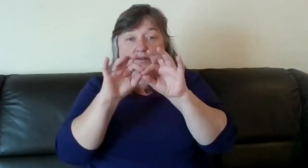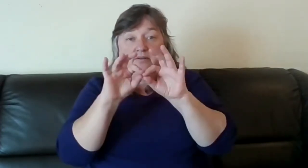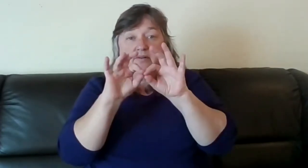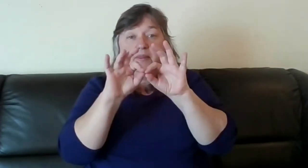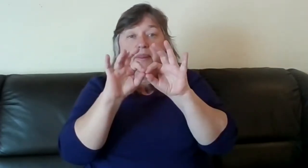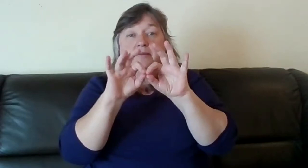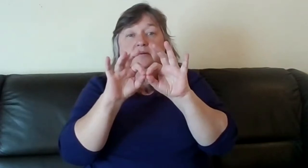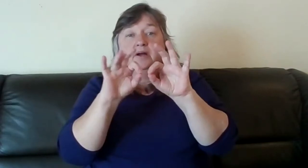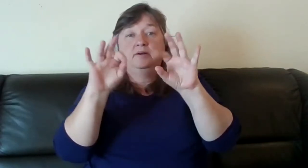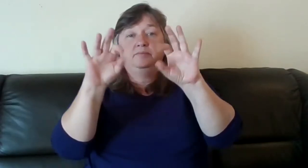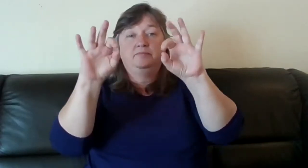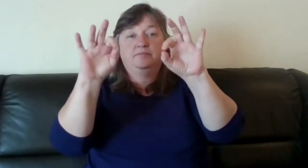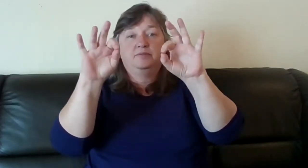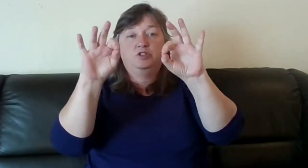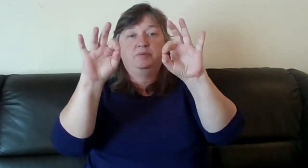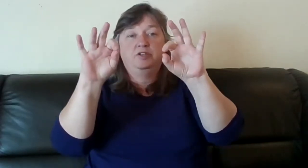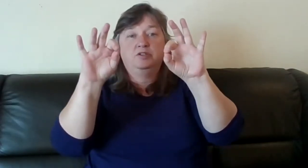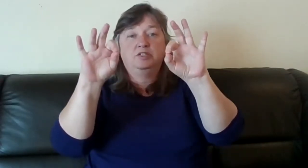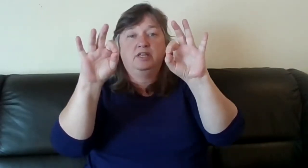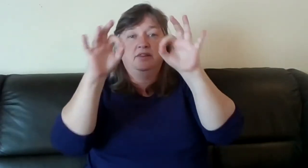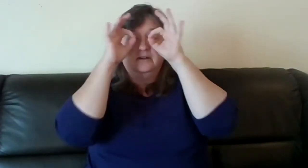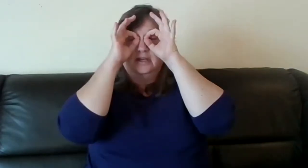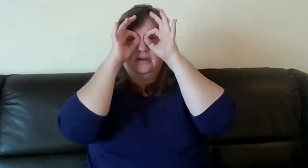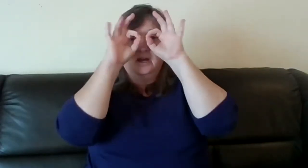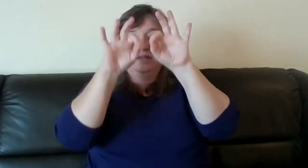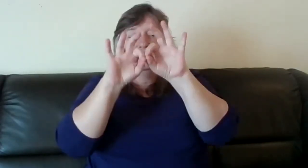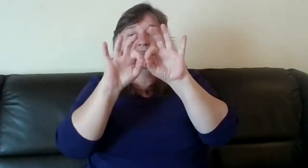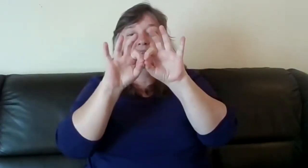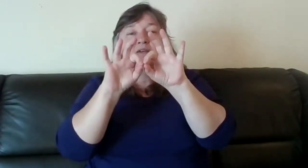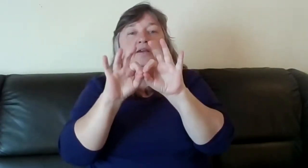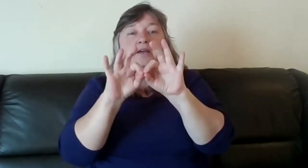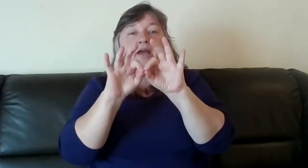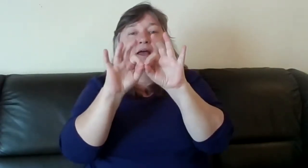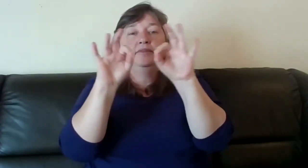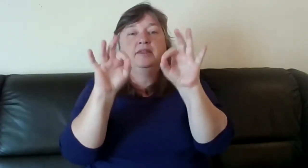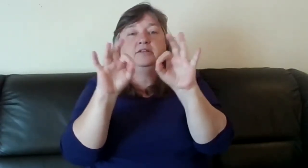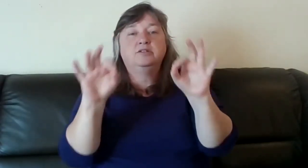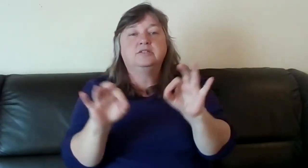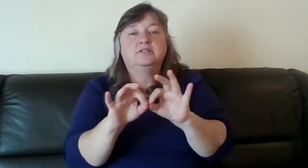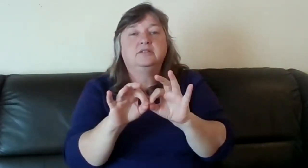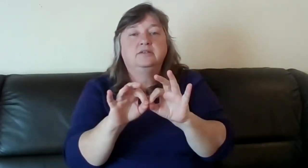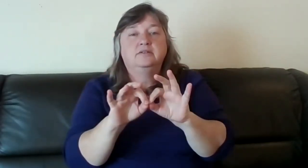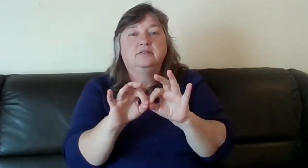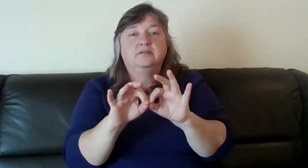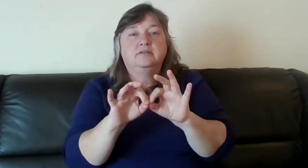pretzel. Two pinchers together like your eyes kind of thing, and then just